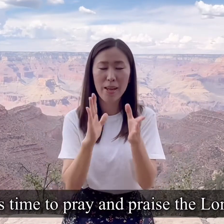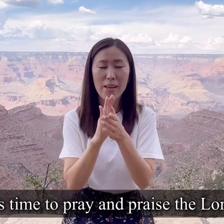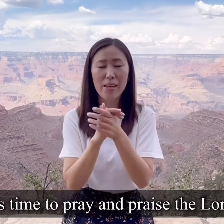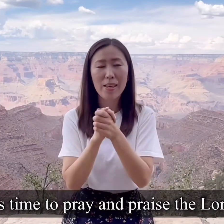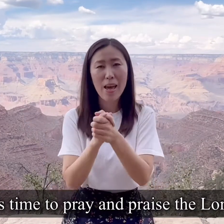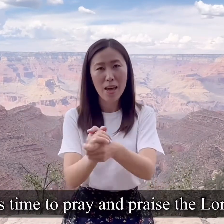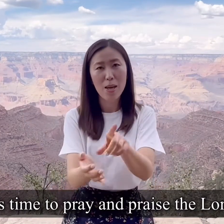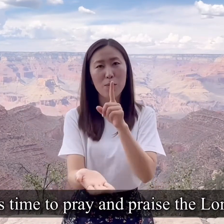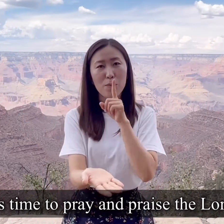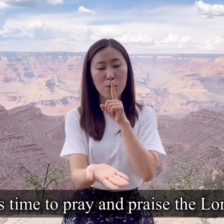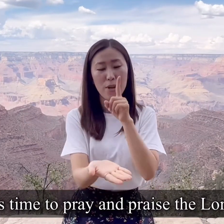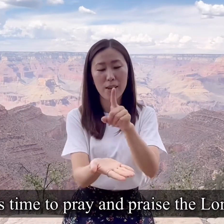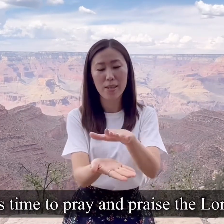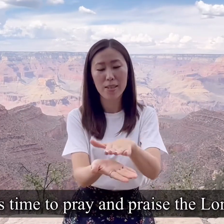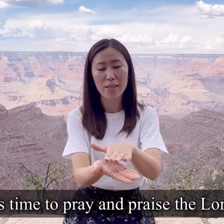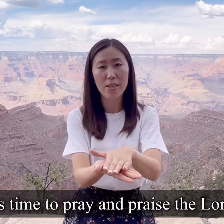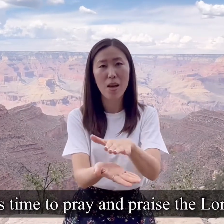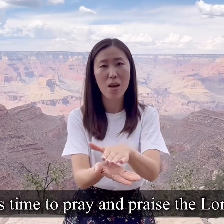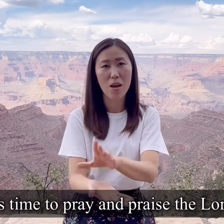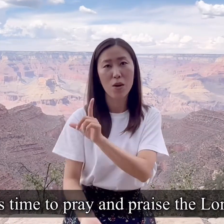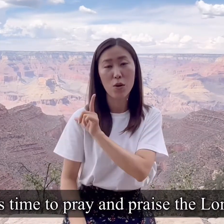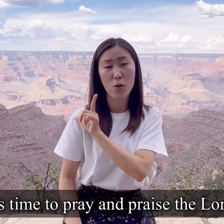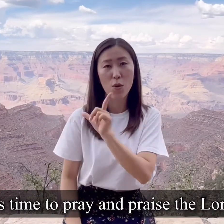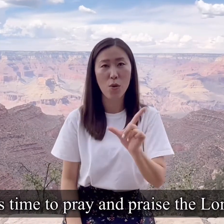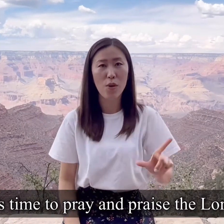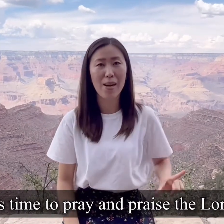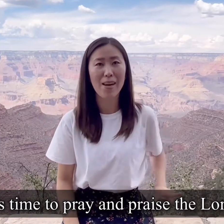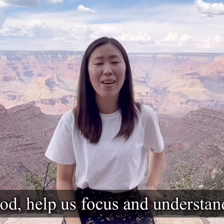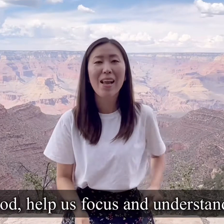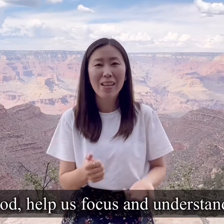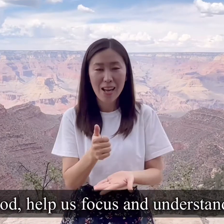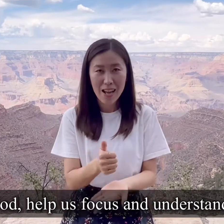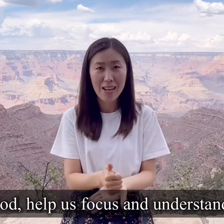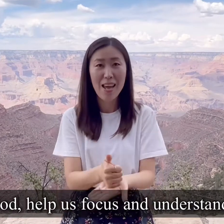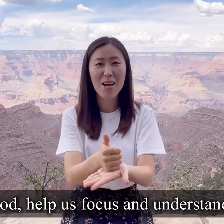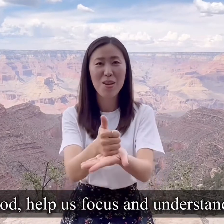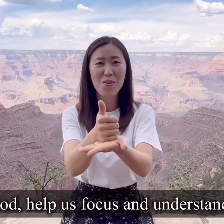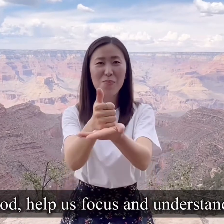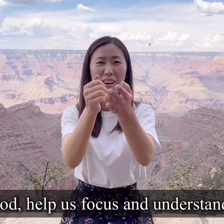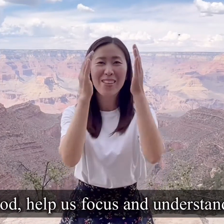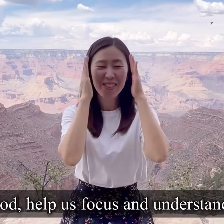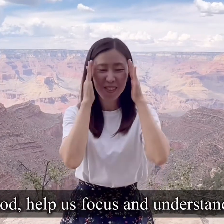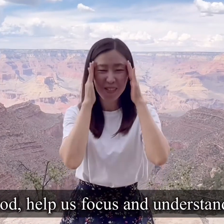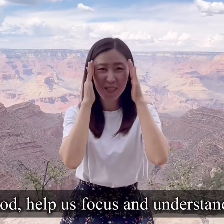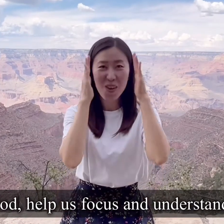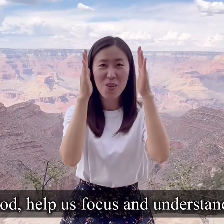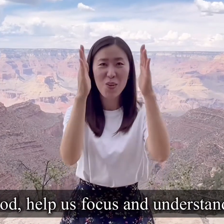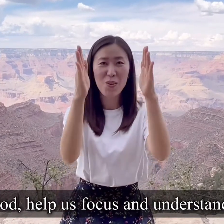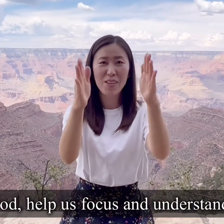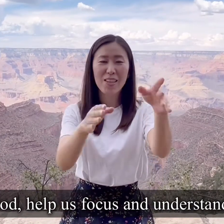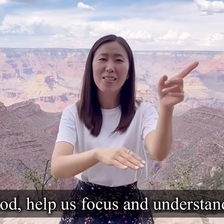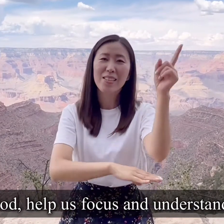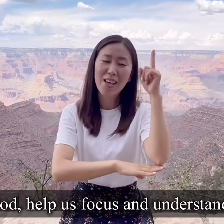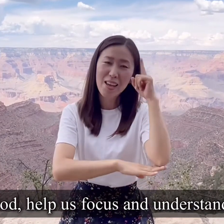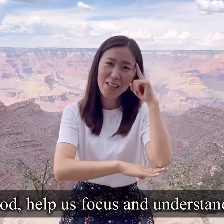pray and praise the Lord. God help us to focus and